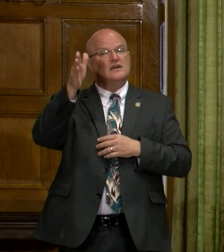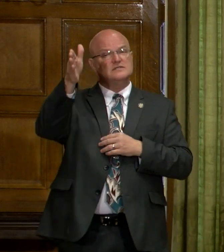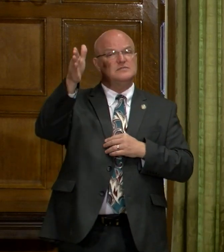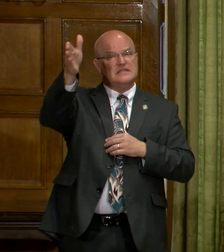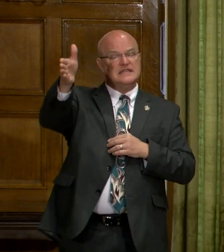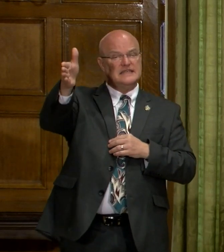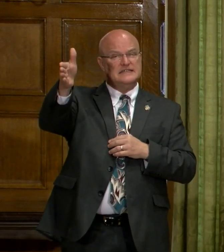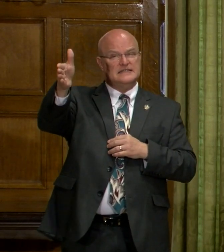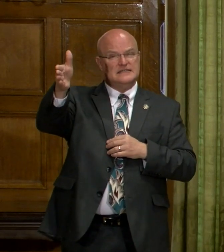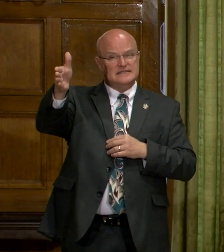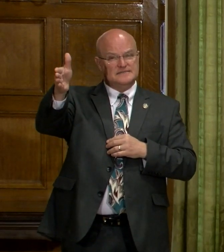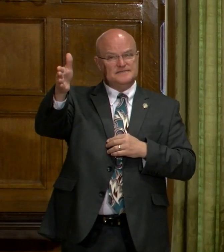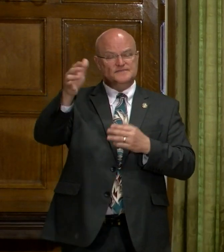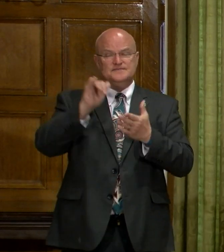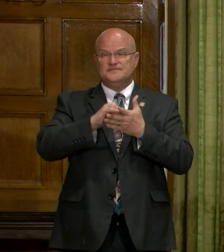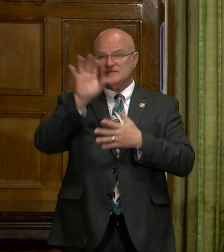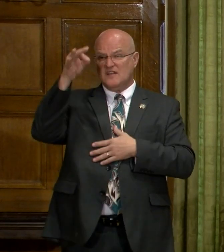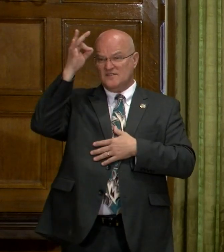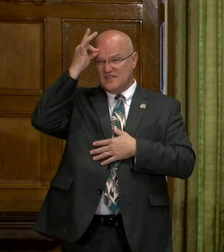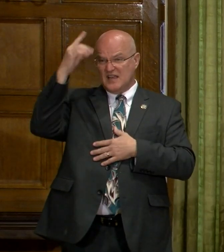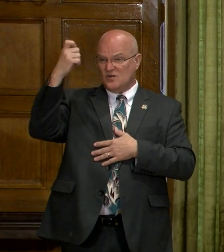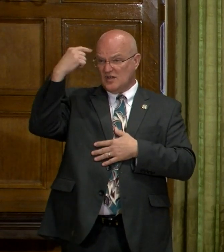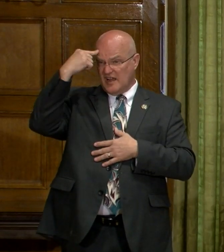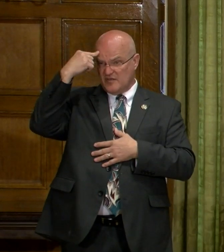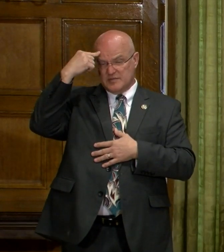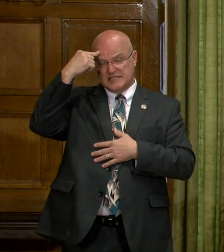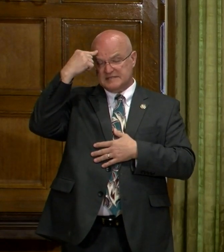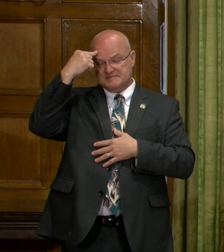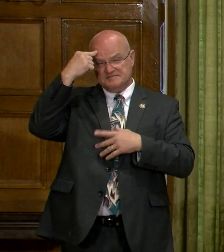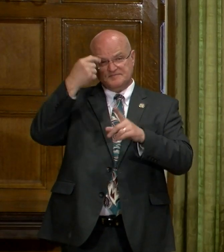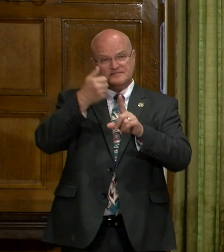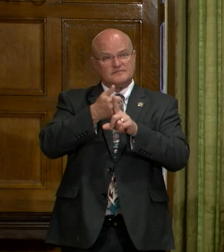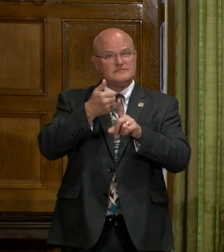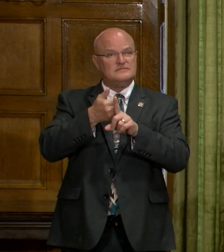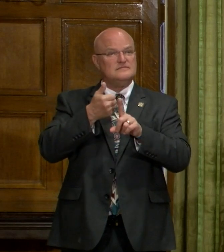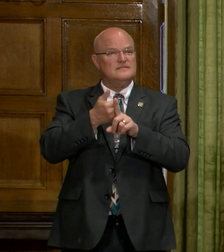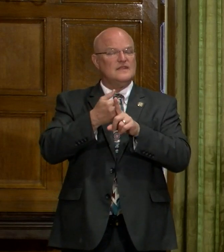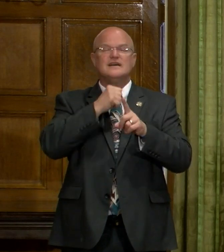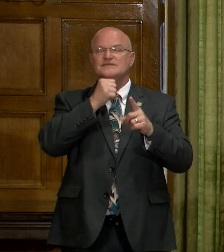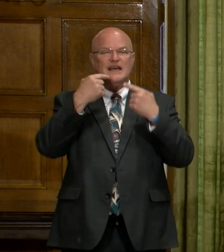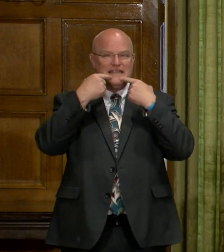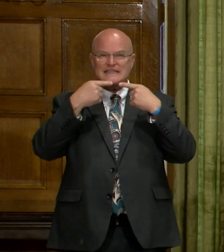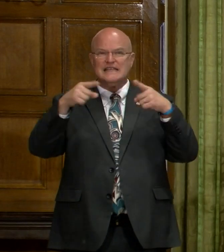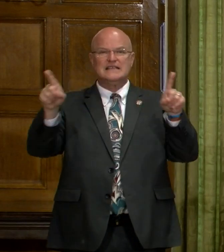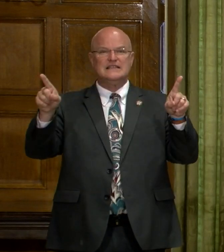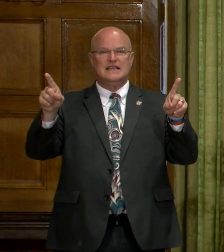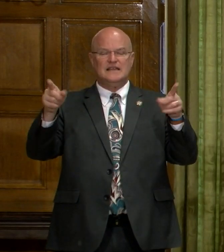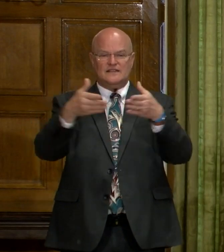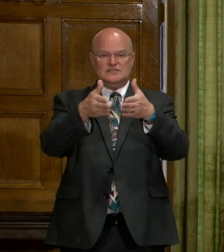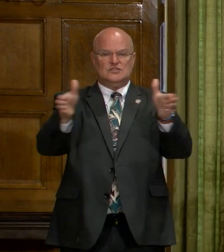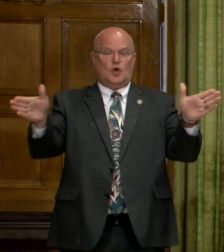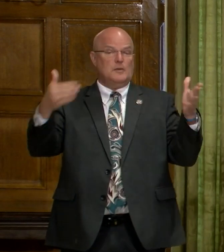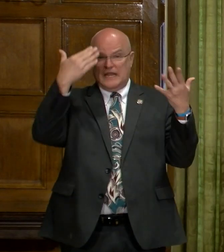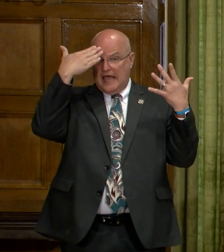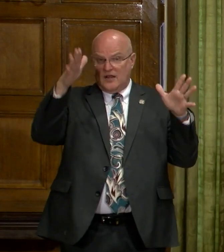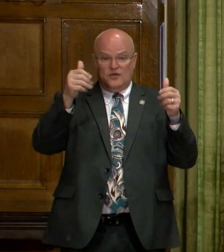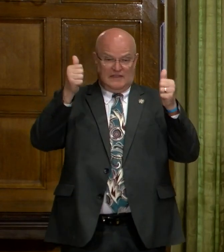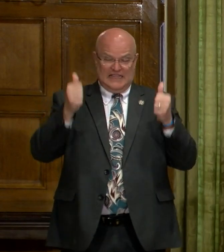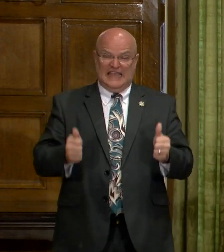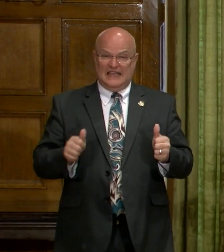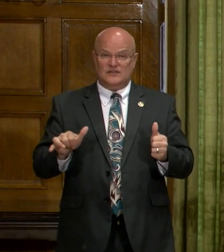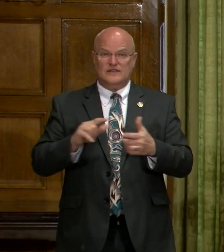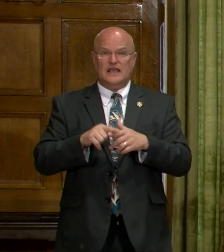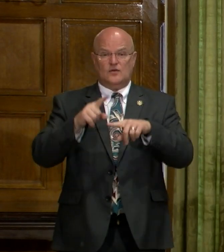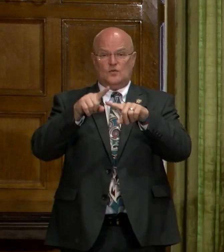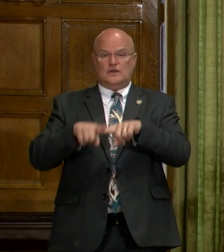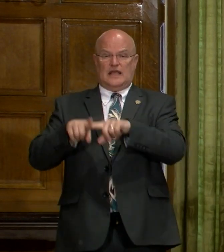ultimately, you know, the federal government has not declared the scope, and I don't know that they could do that.